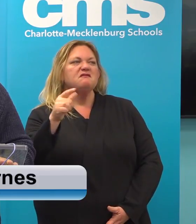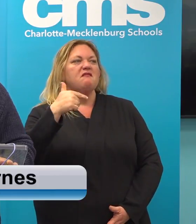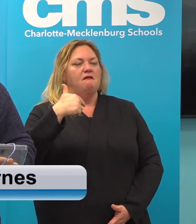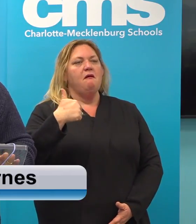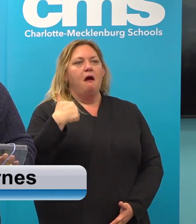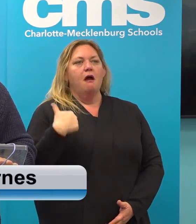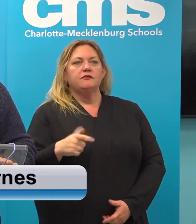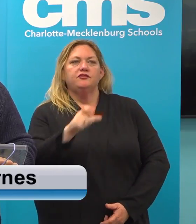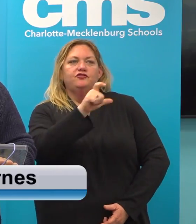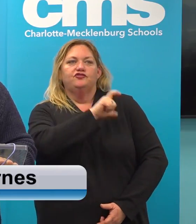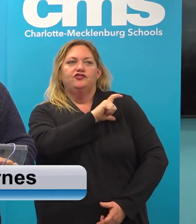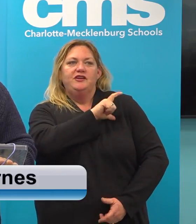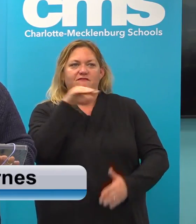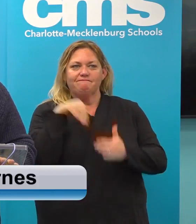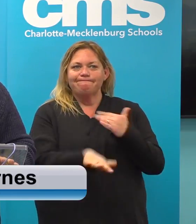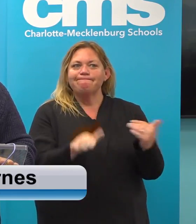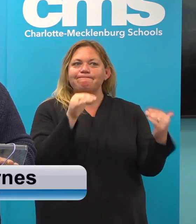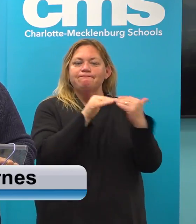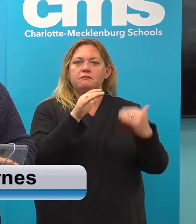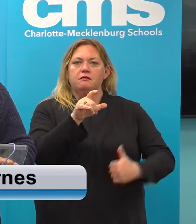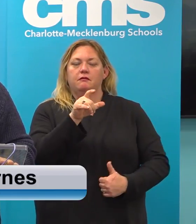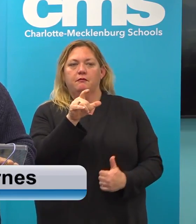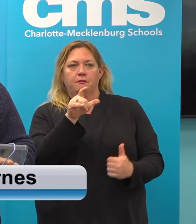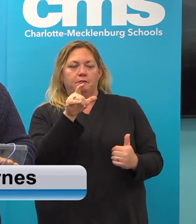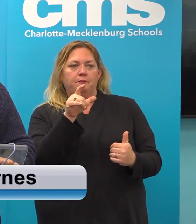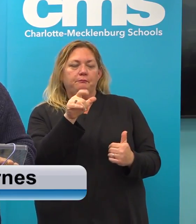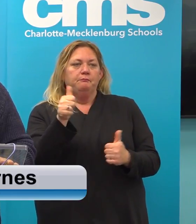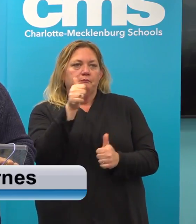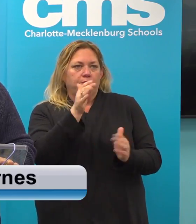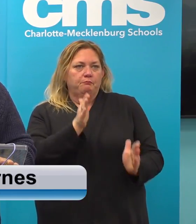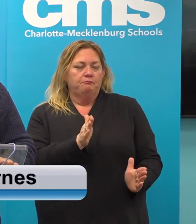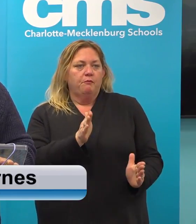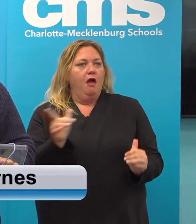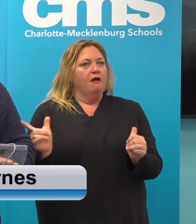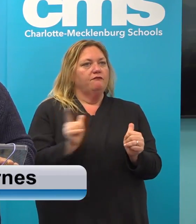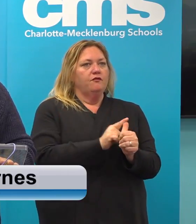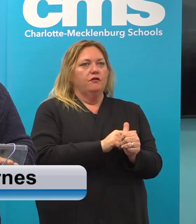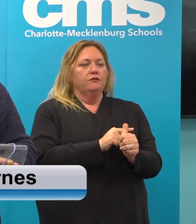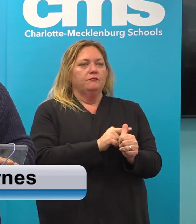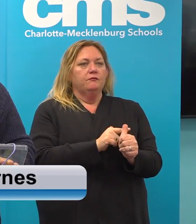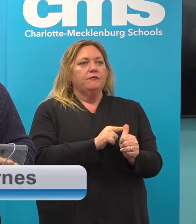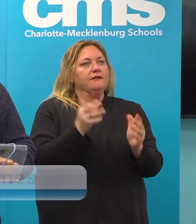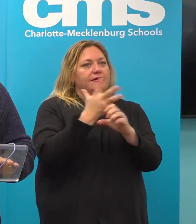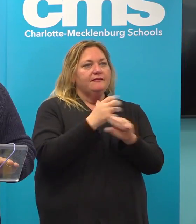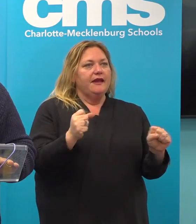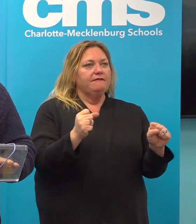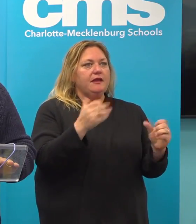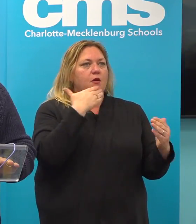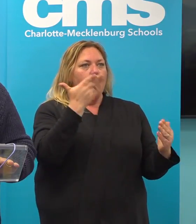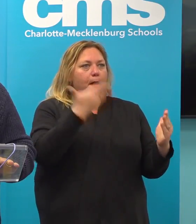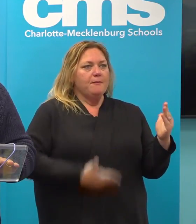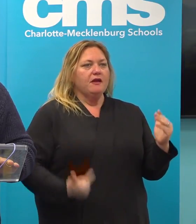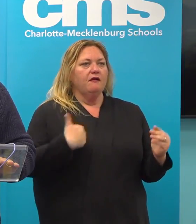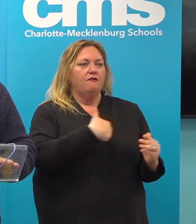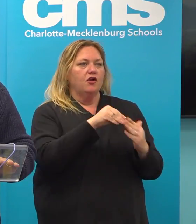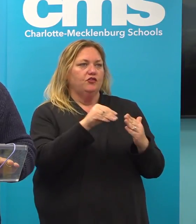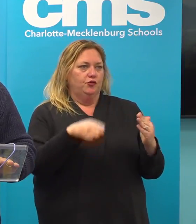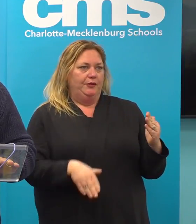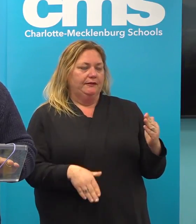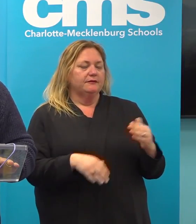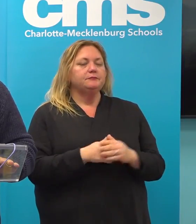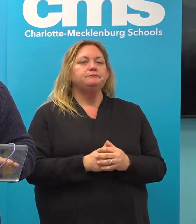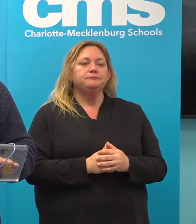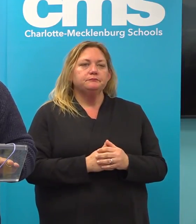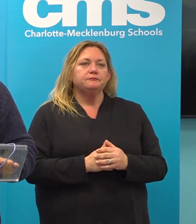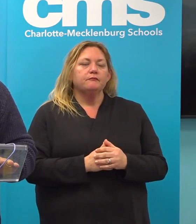Officer. Allow me to say that our first and foremost priority at this time is the safety and well-being of our students.